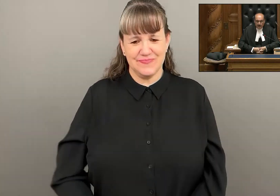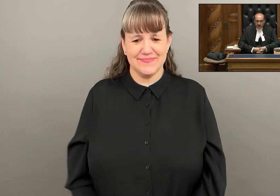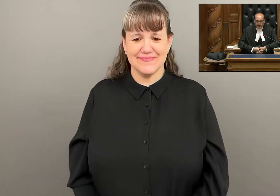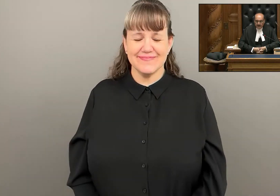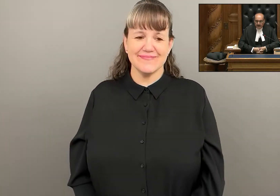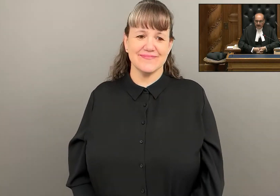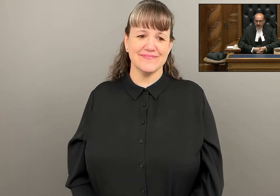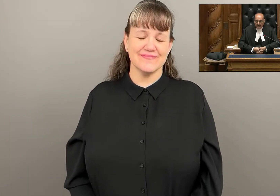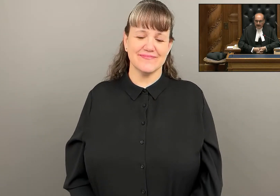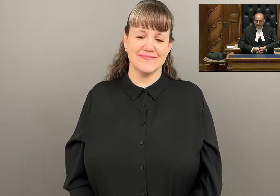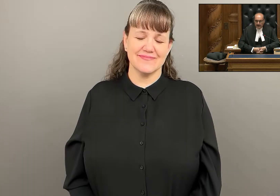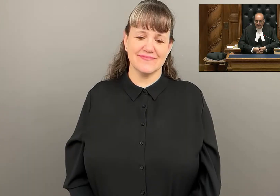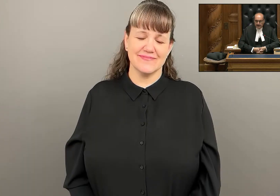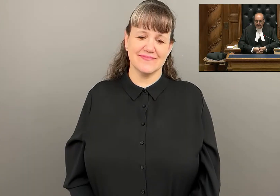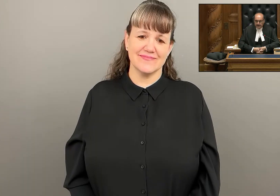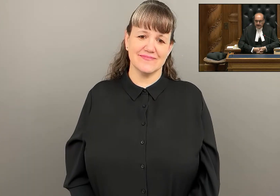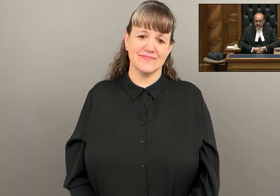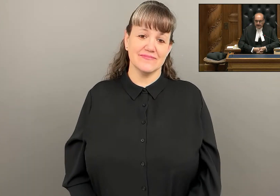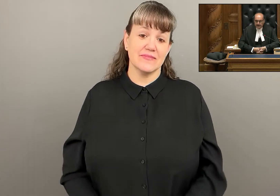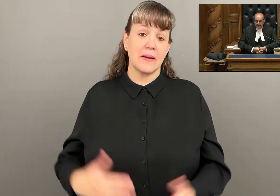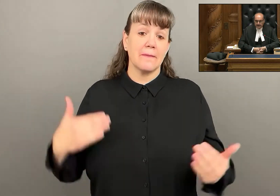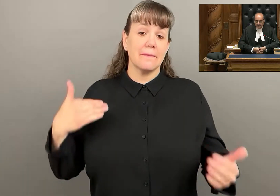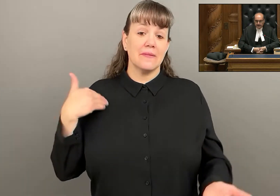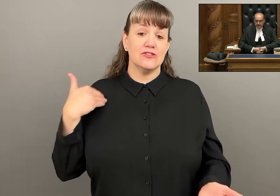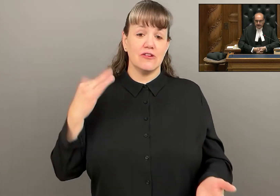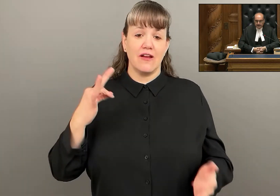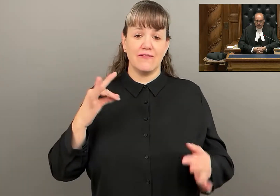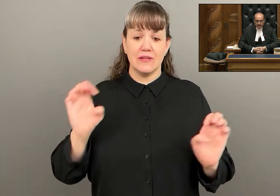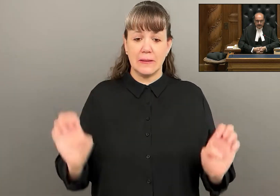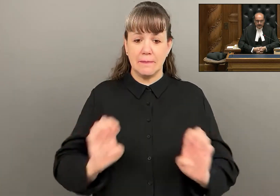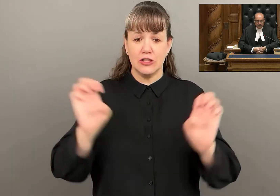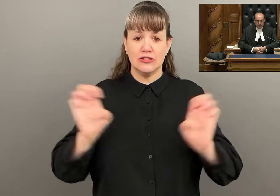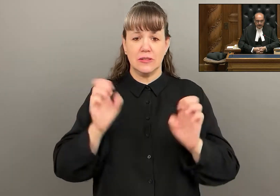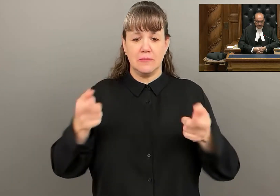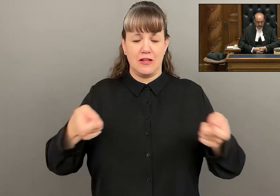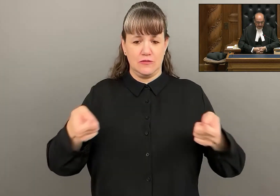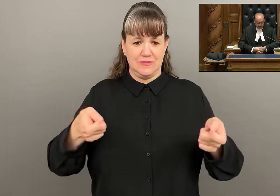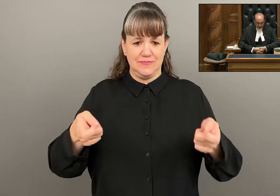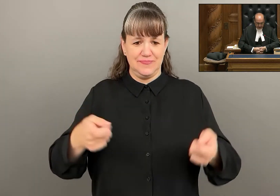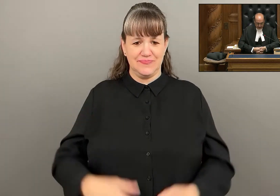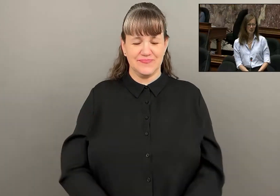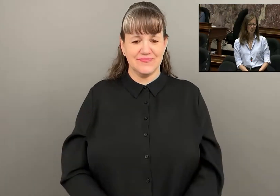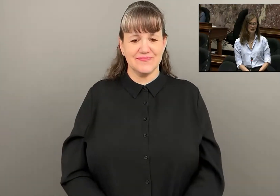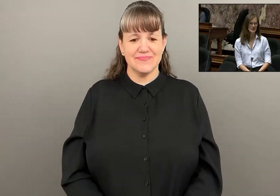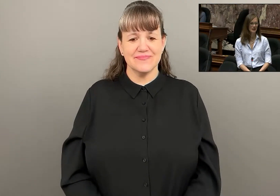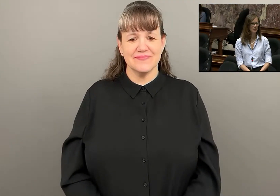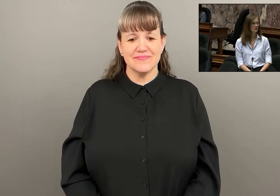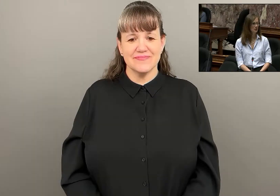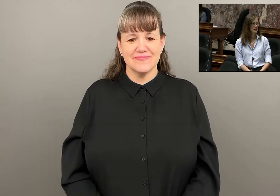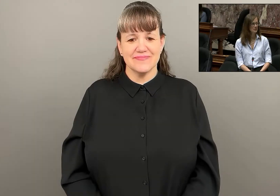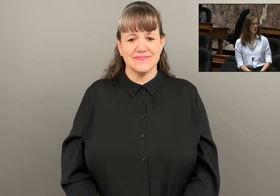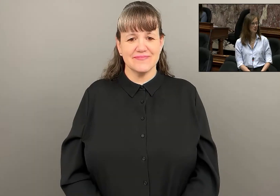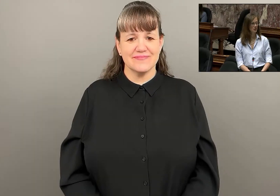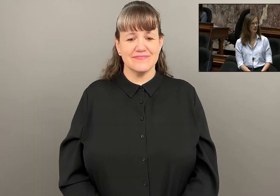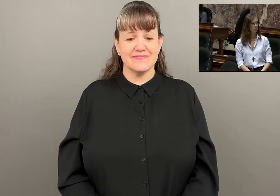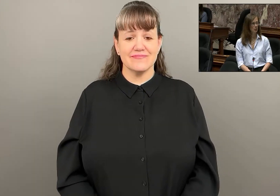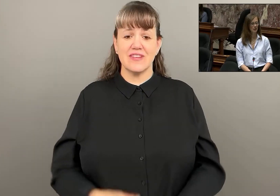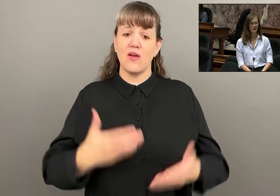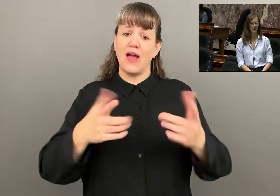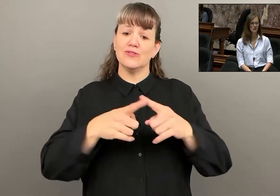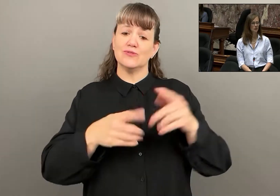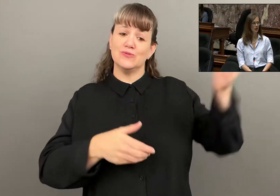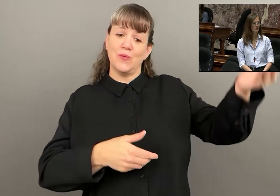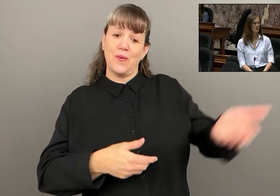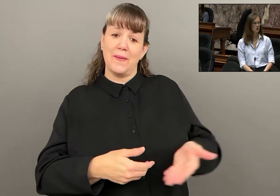Minister of Emergency Management. Thank you, Honourable Speaker. I'd like to welcome to these chambers a very special and